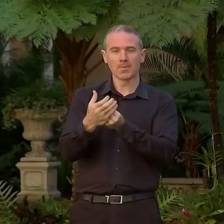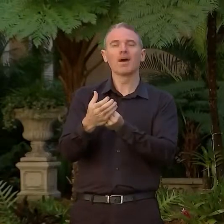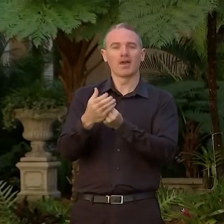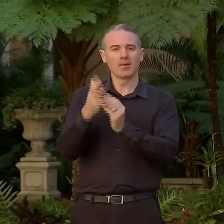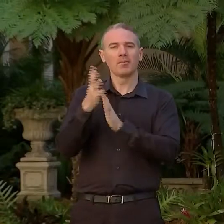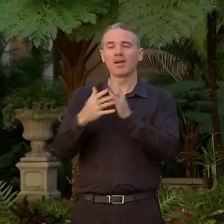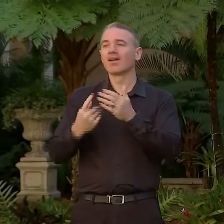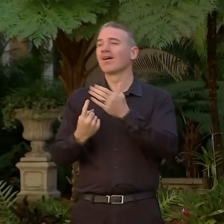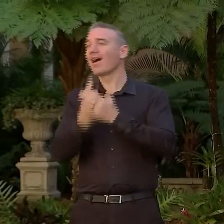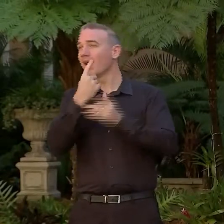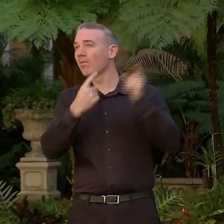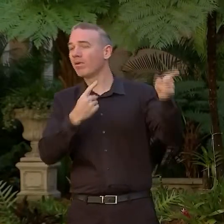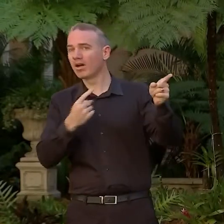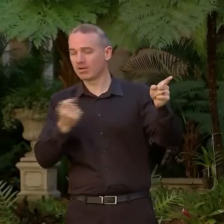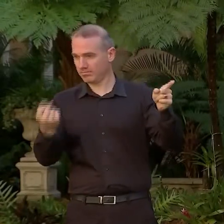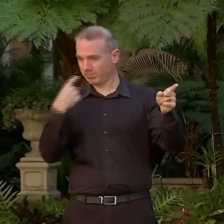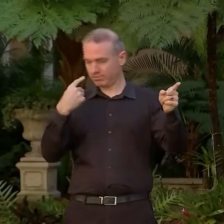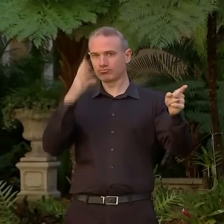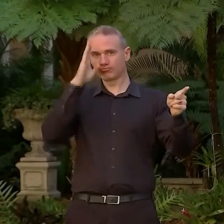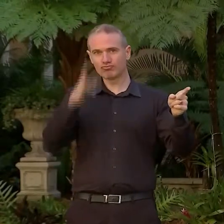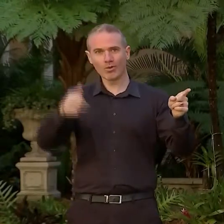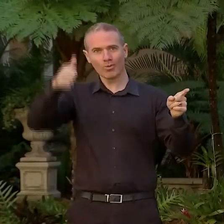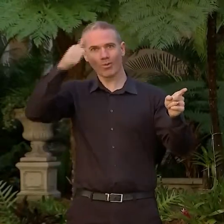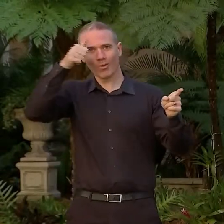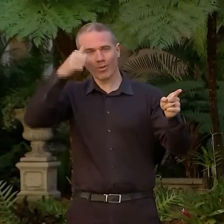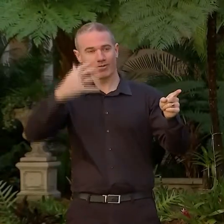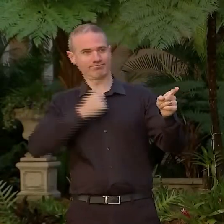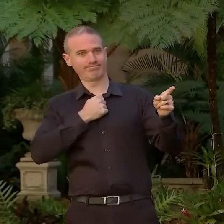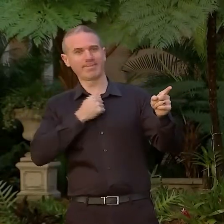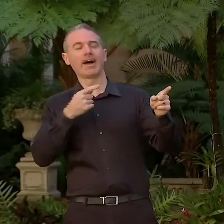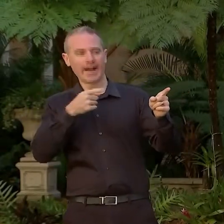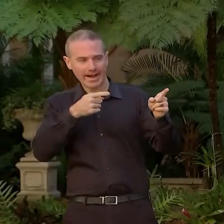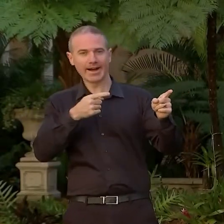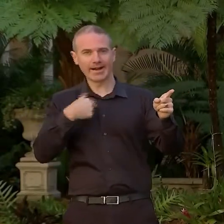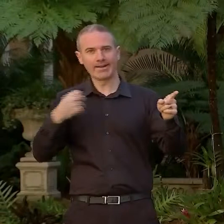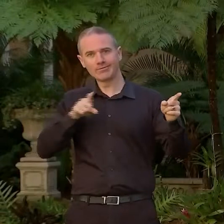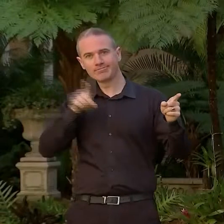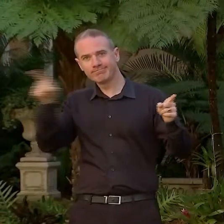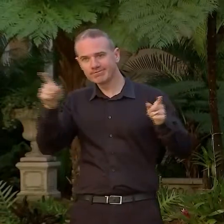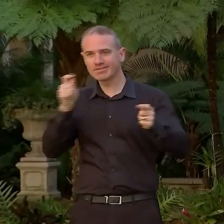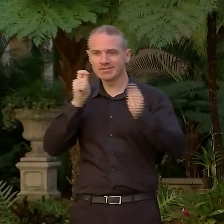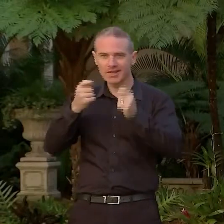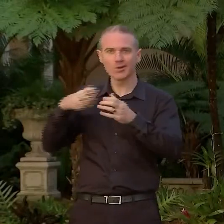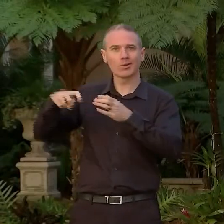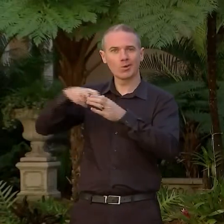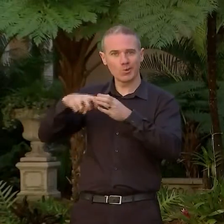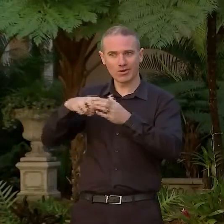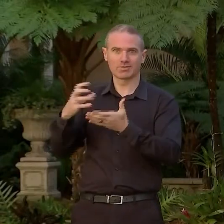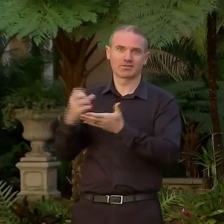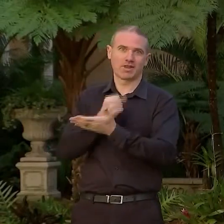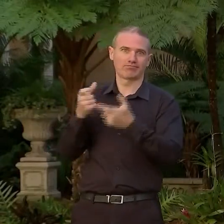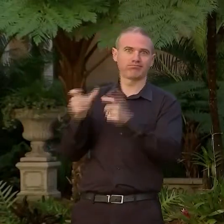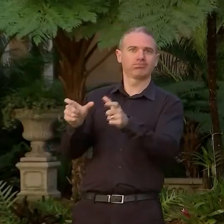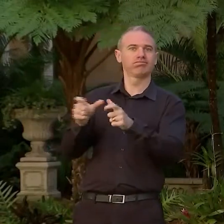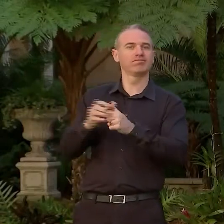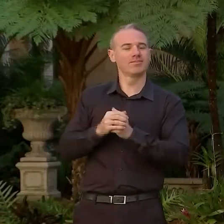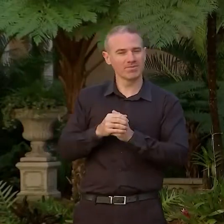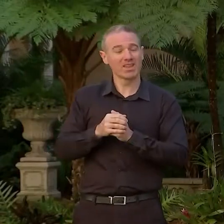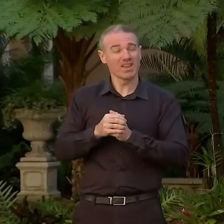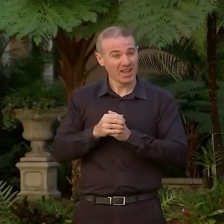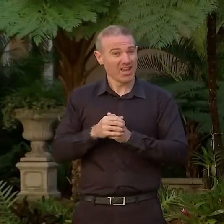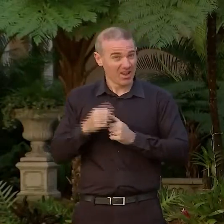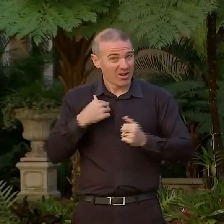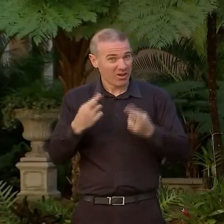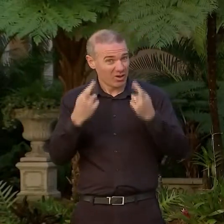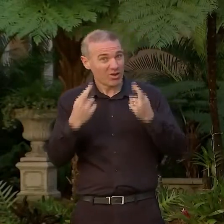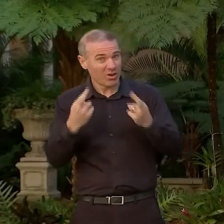and get everyone into quarantine. It's those things that will keep us safe and enable us, hopefully, and I genuinely am